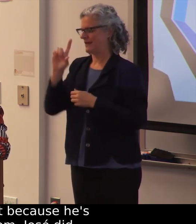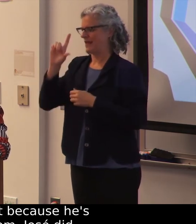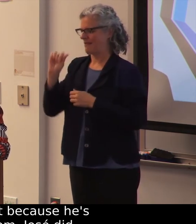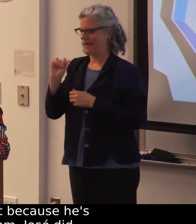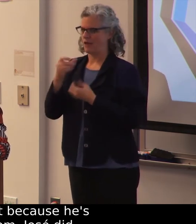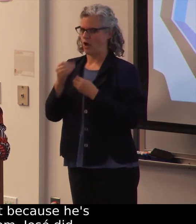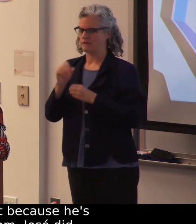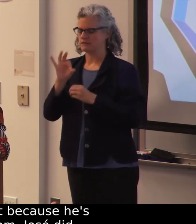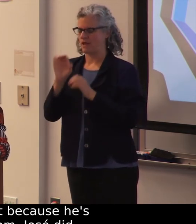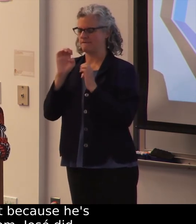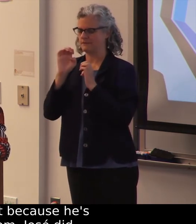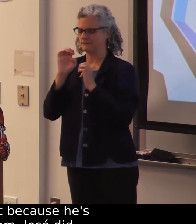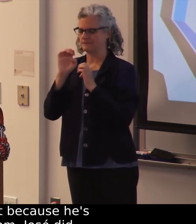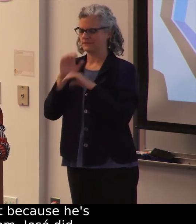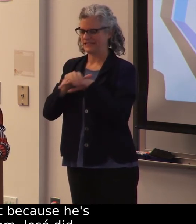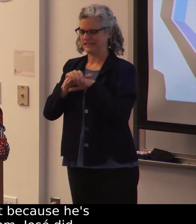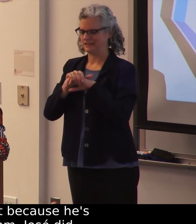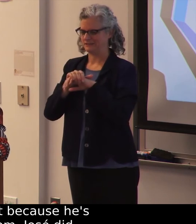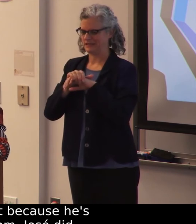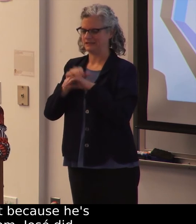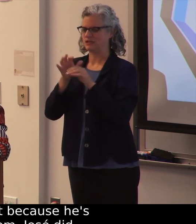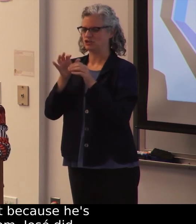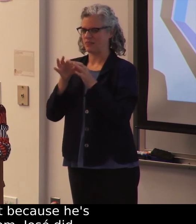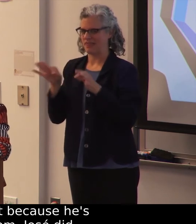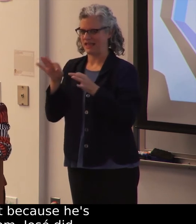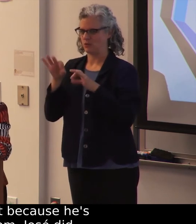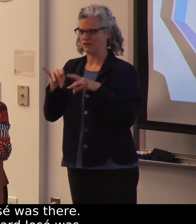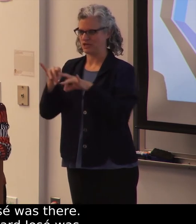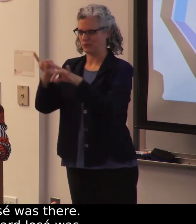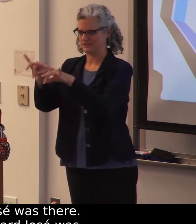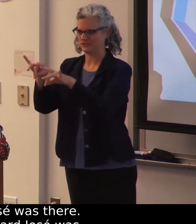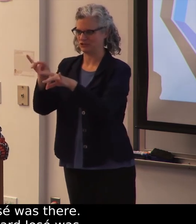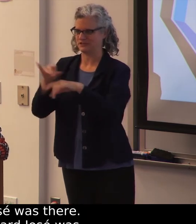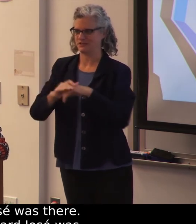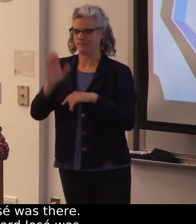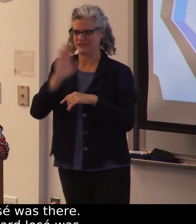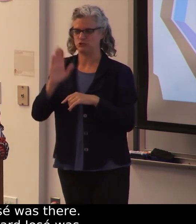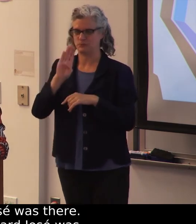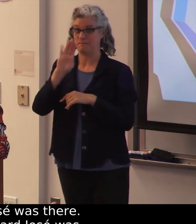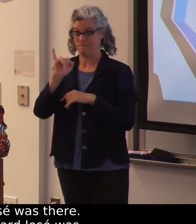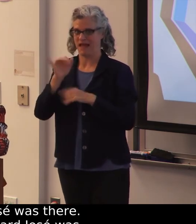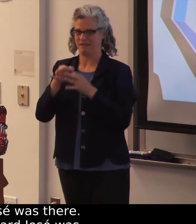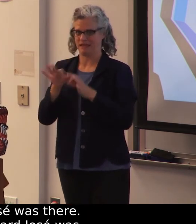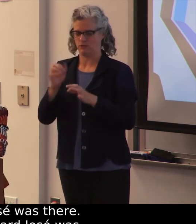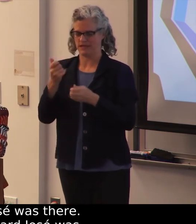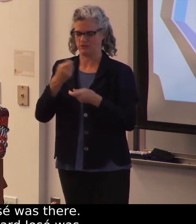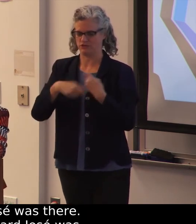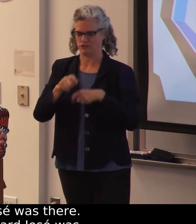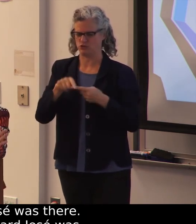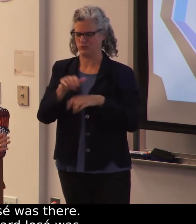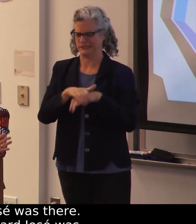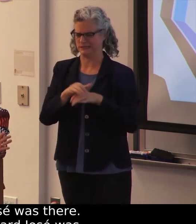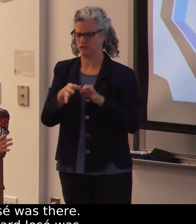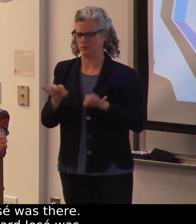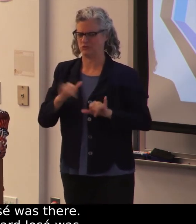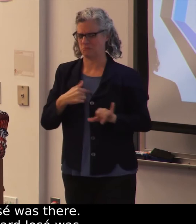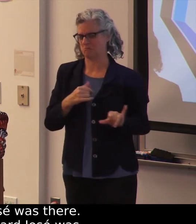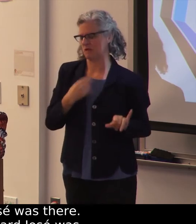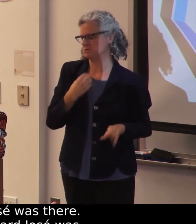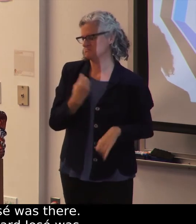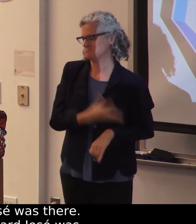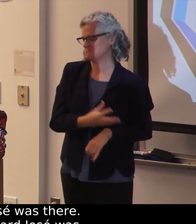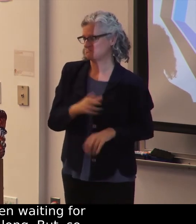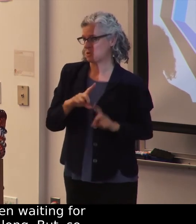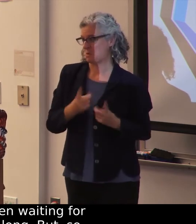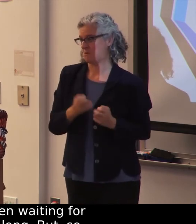the room, right? But at any rate, but when but we changed, Jose didn't change. No, Jose did not change it. And I'm so glad Jose is there. When I heard that Jose was there, I